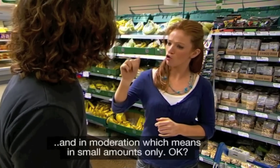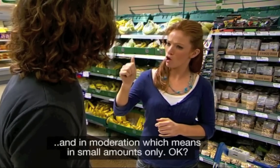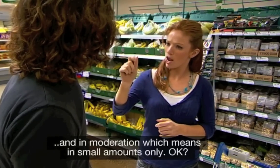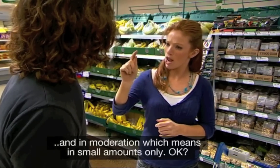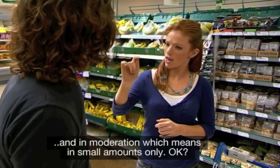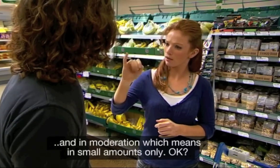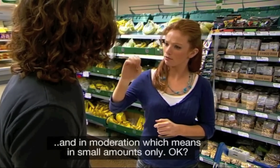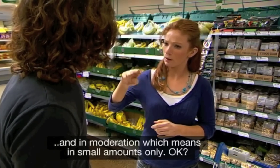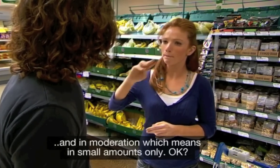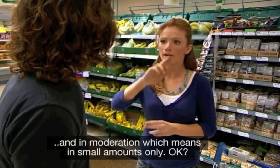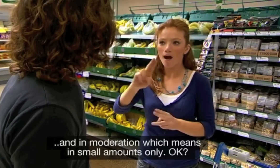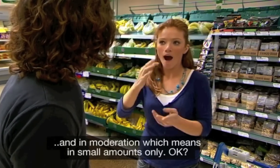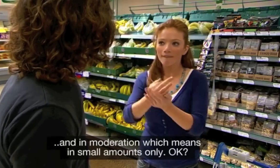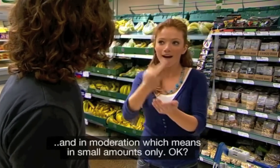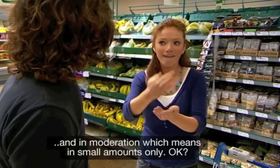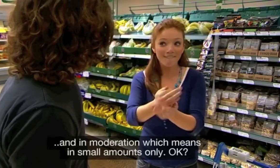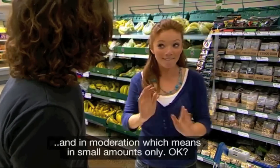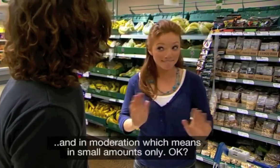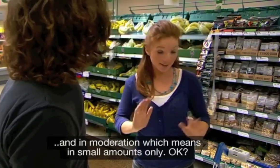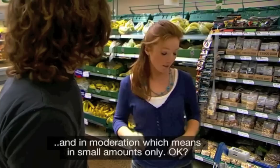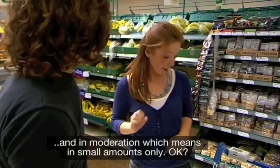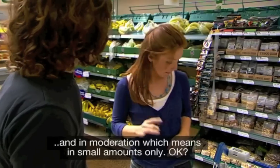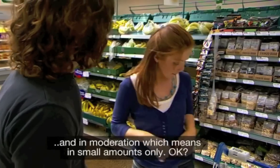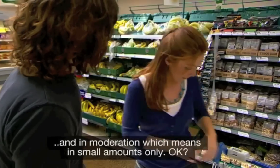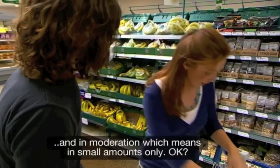and in moderation, which means in small amounts, okay?